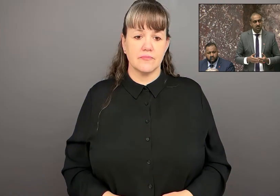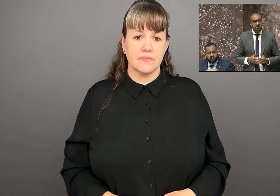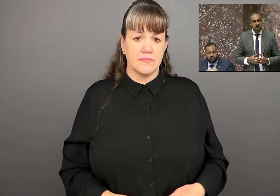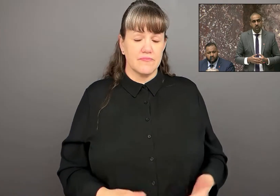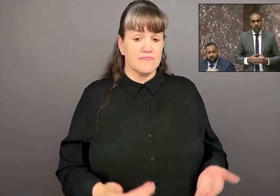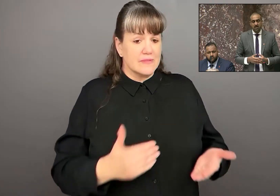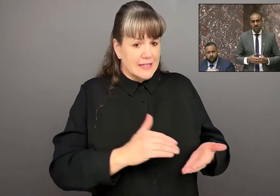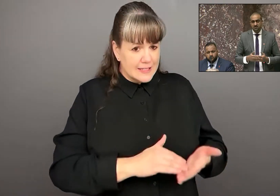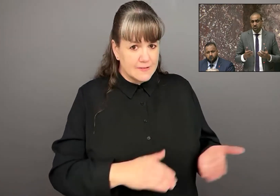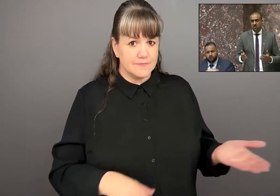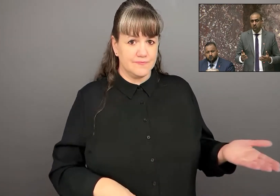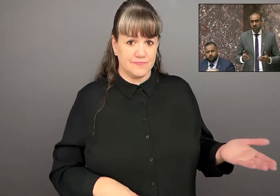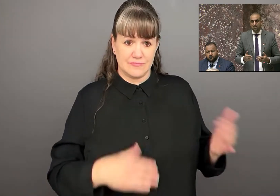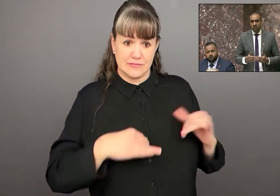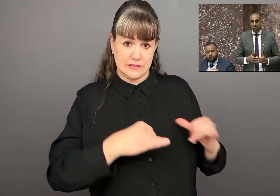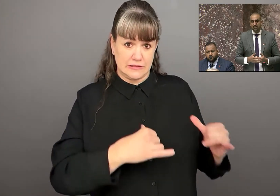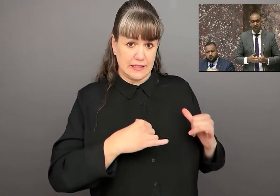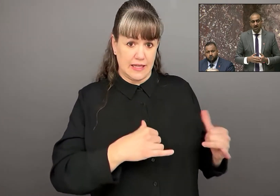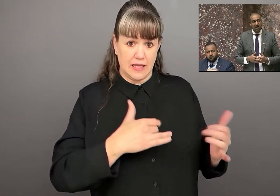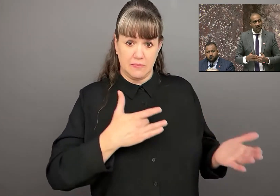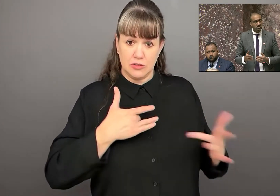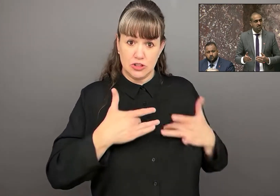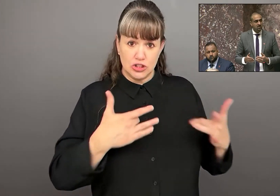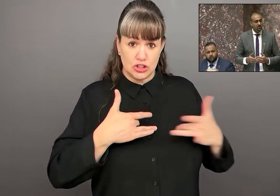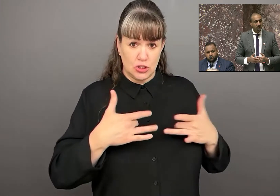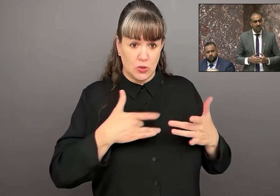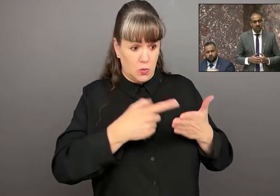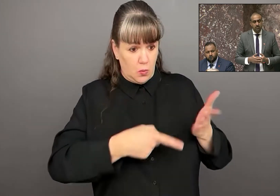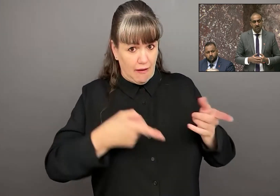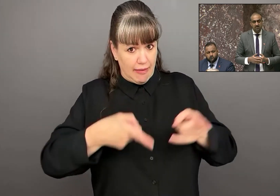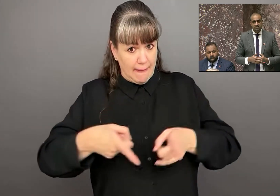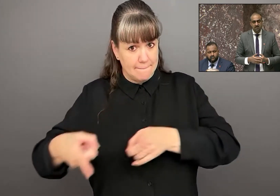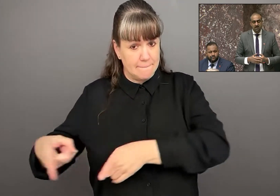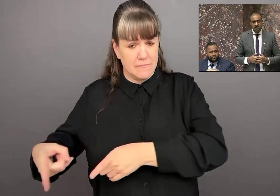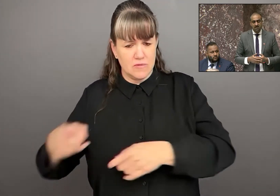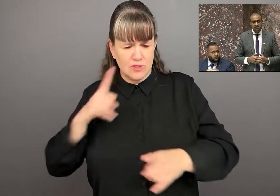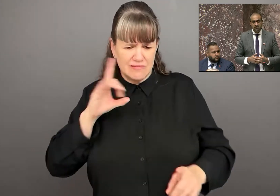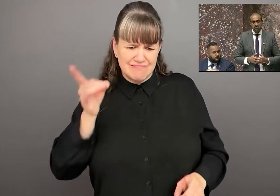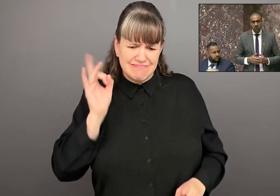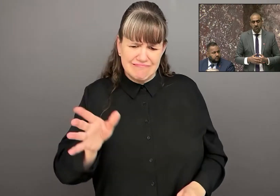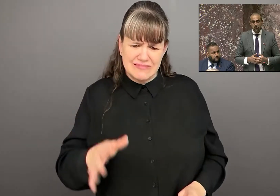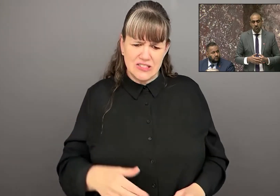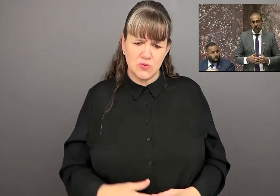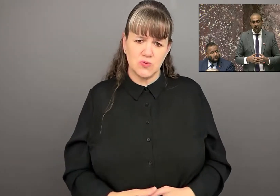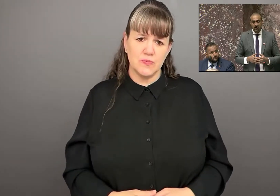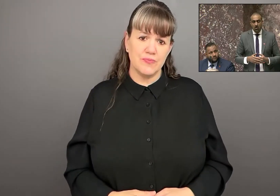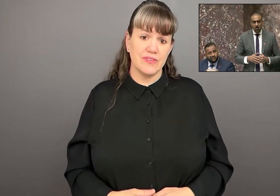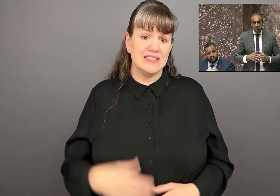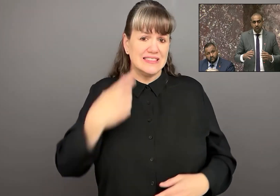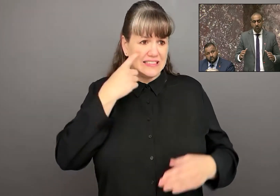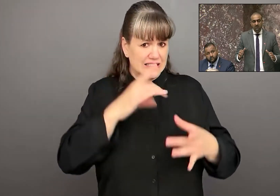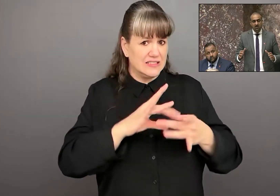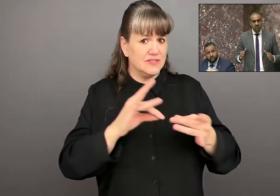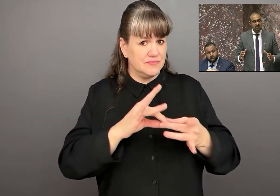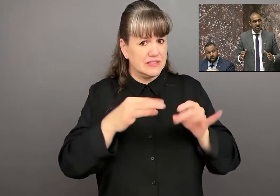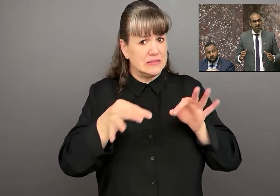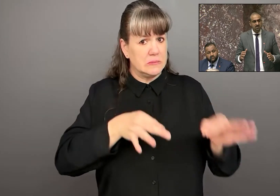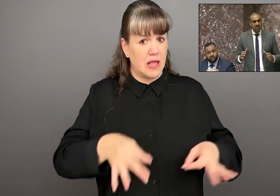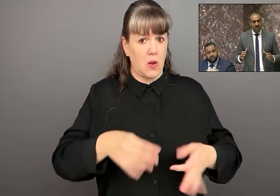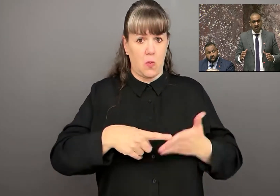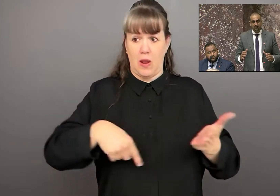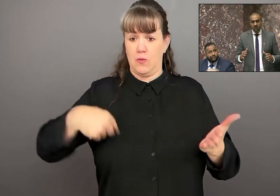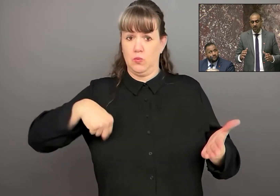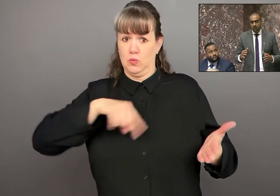happened in this individual case. I've shared with the member the actions that we've taken place to ensure that all supportive housing